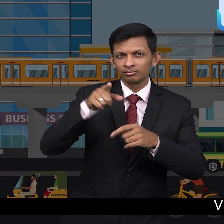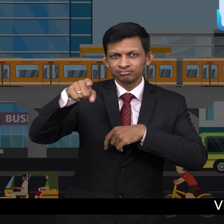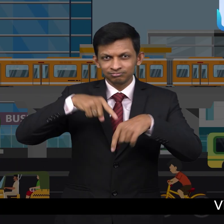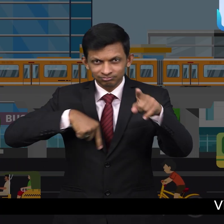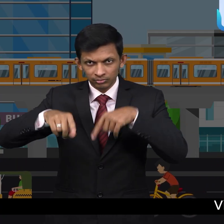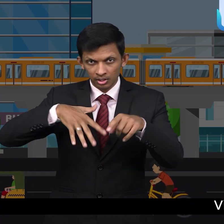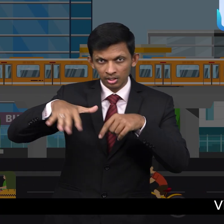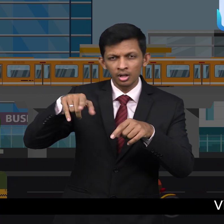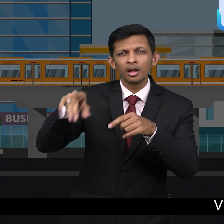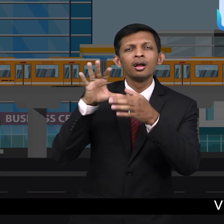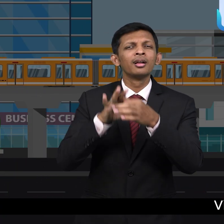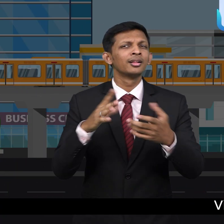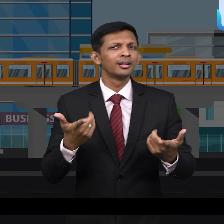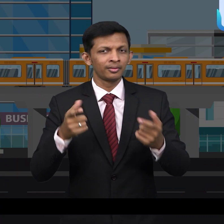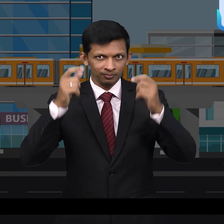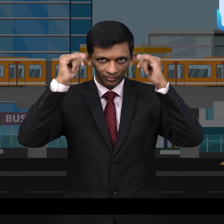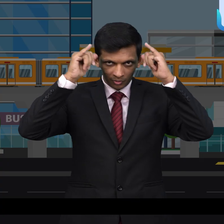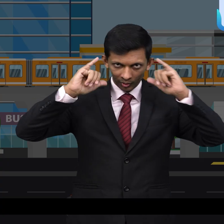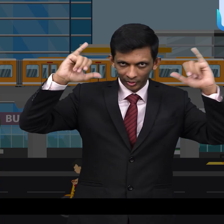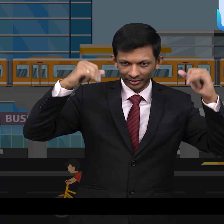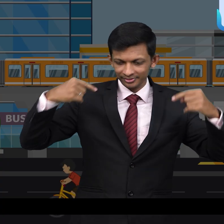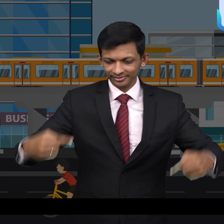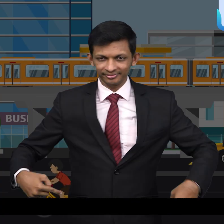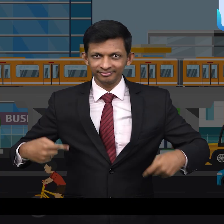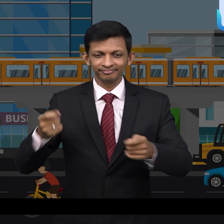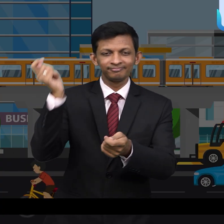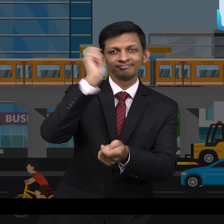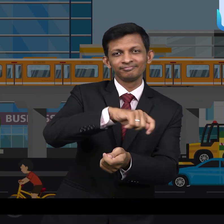Village transport, bullock carts,